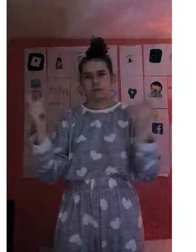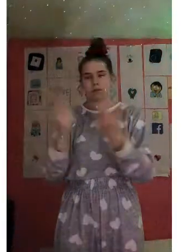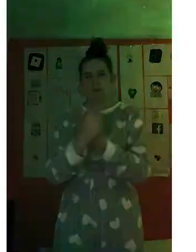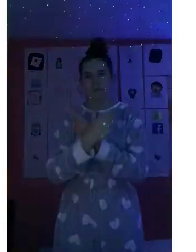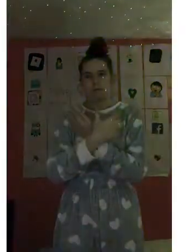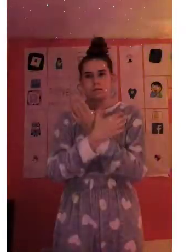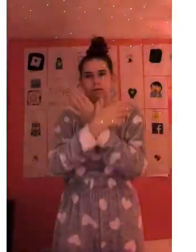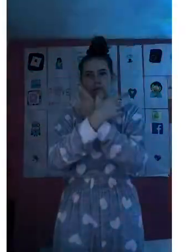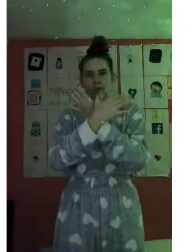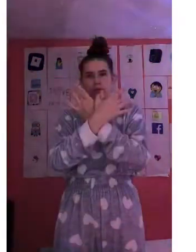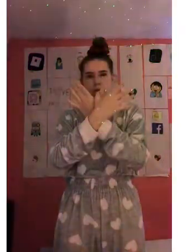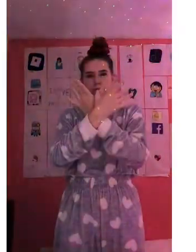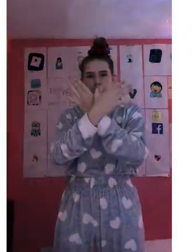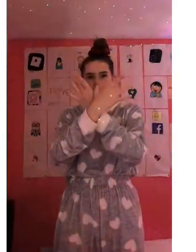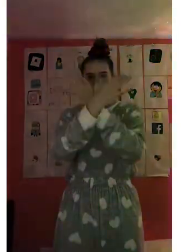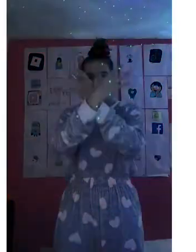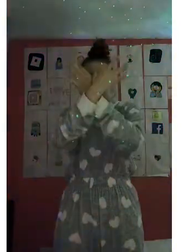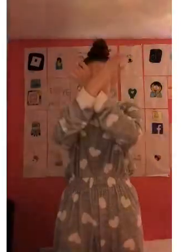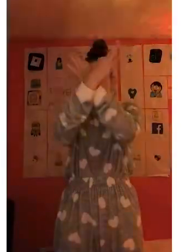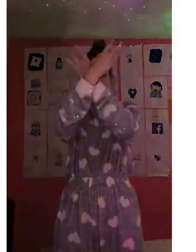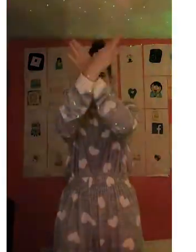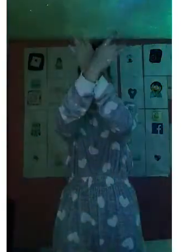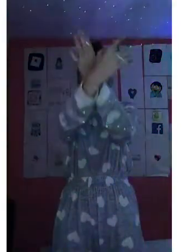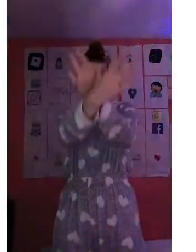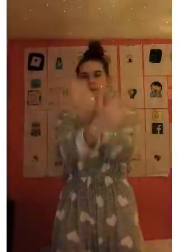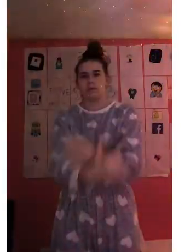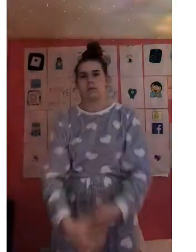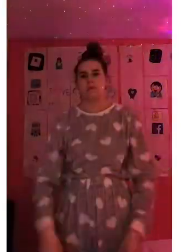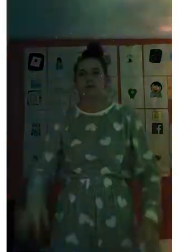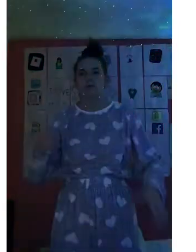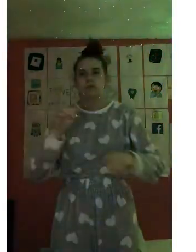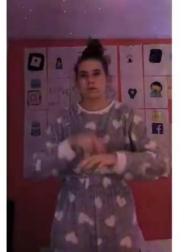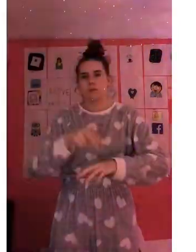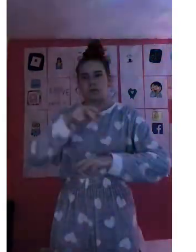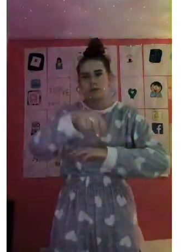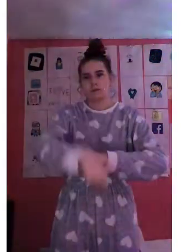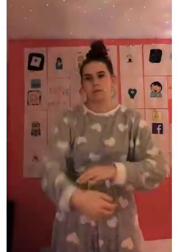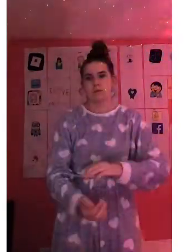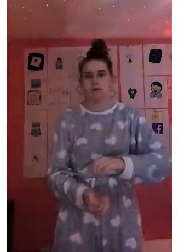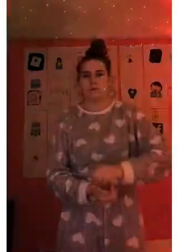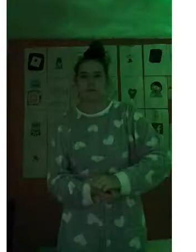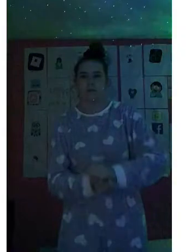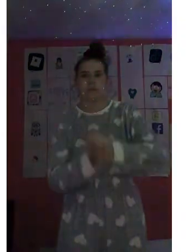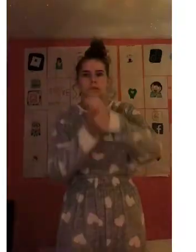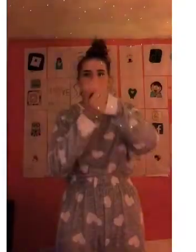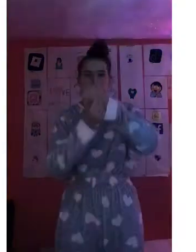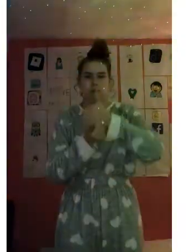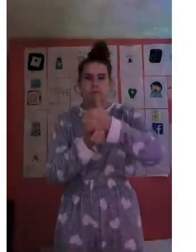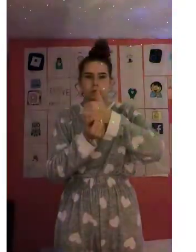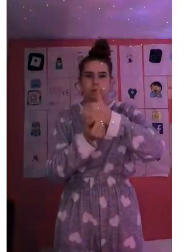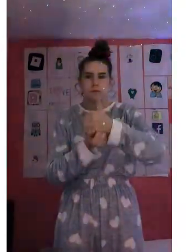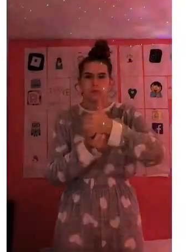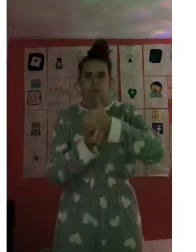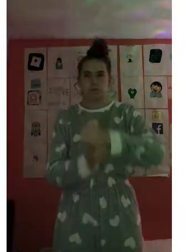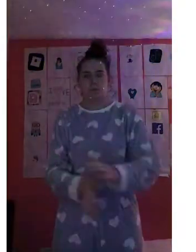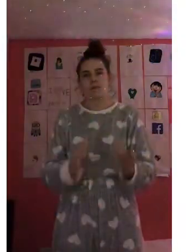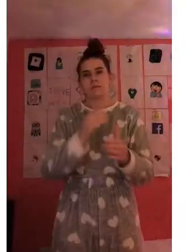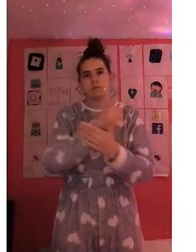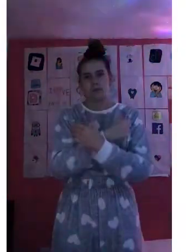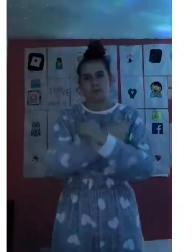the shape of my mom When I fell down, you'd be there holding me up Spread your